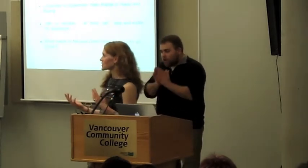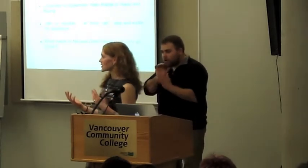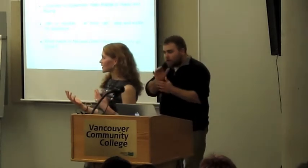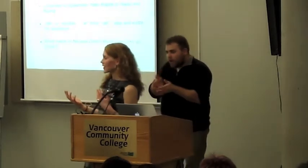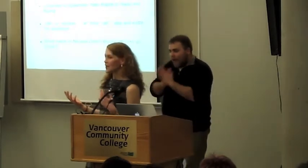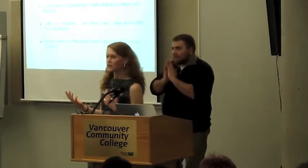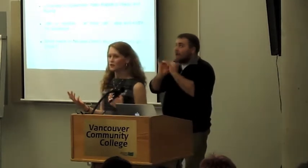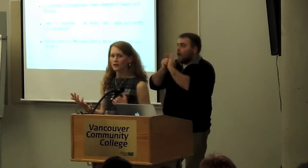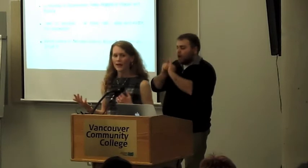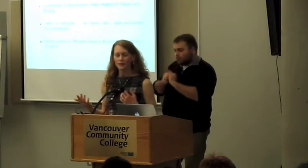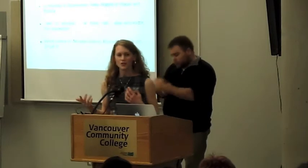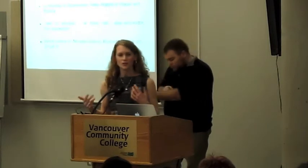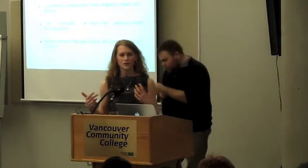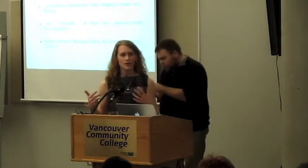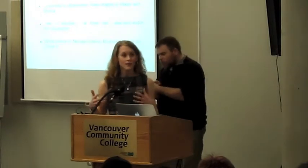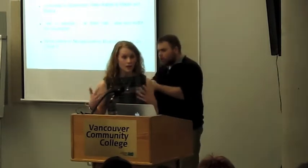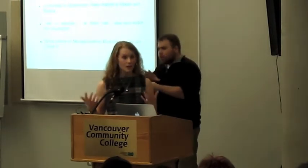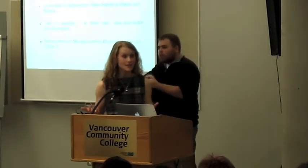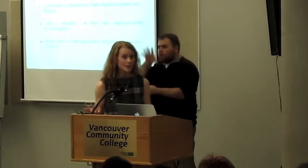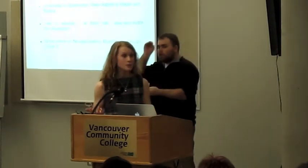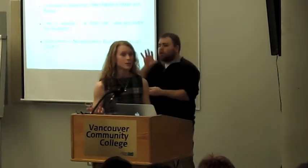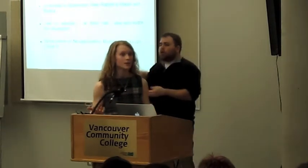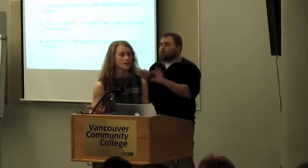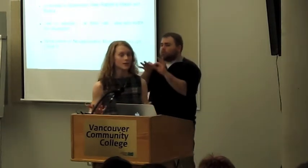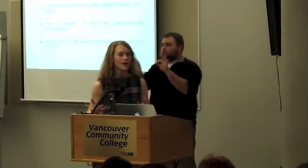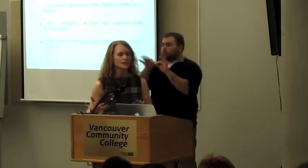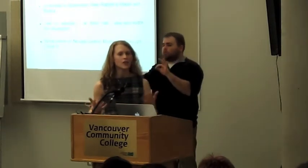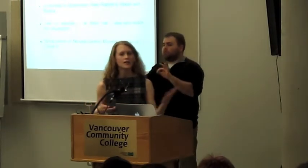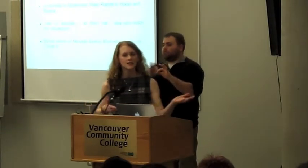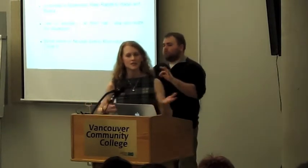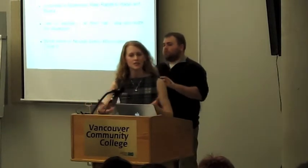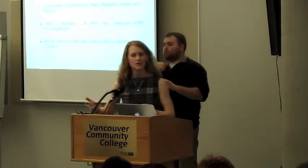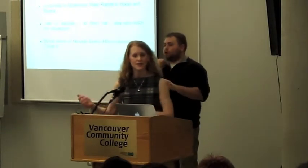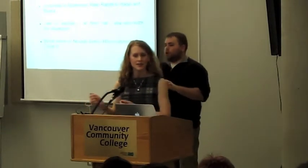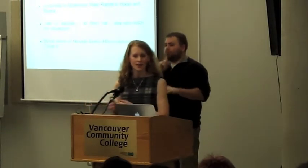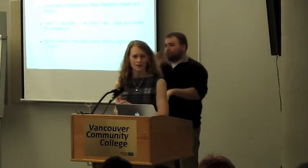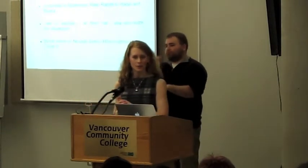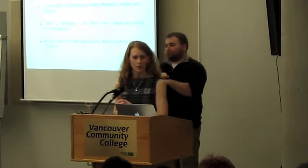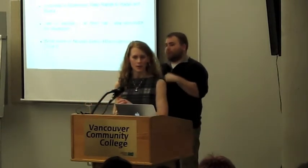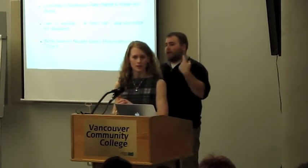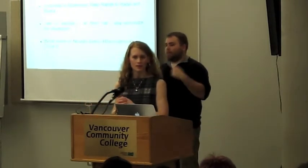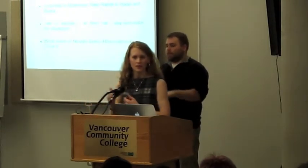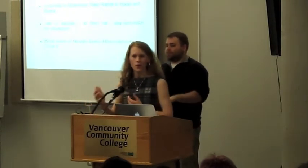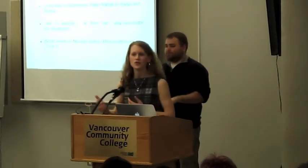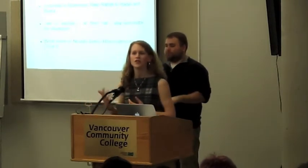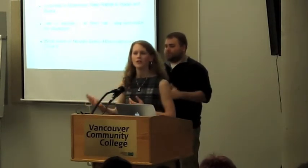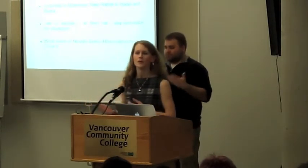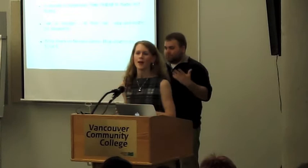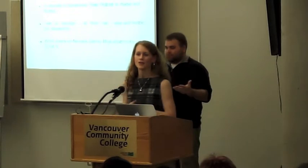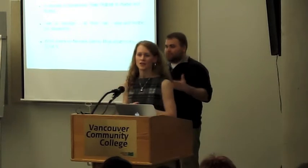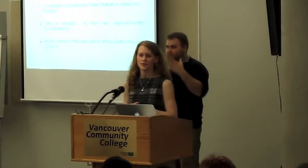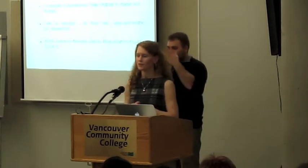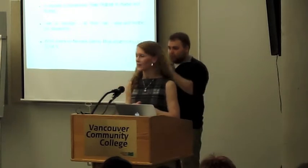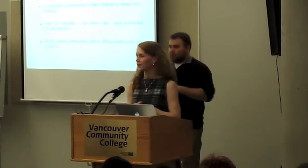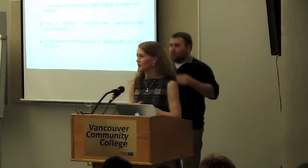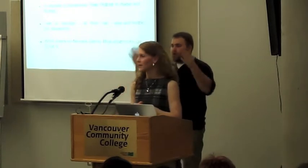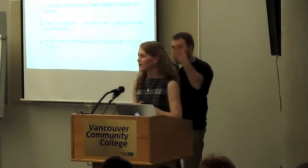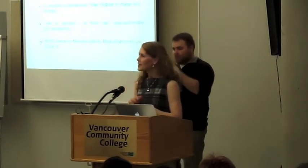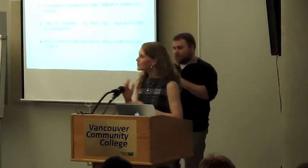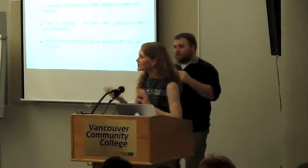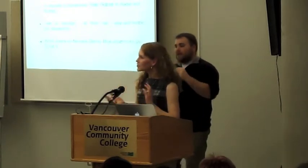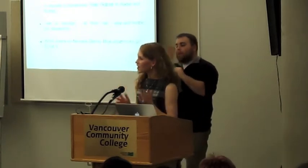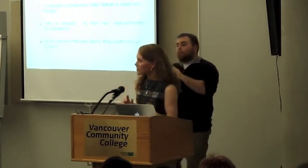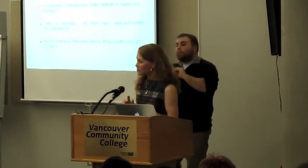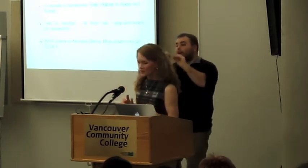in the stories that engage the oral language user that are acceptable as long as the story is carried forward. The questioning of the magic isn't very